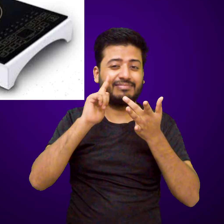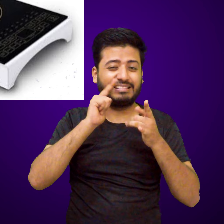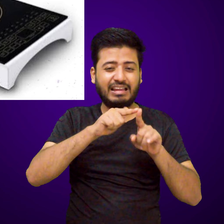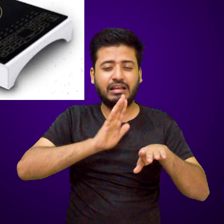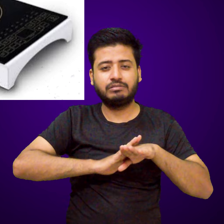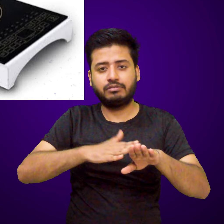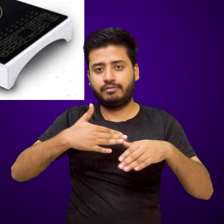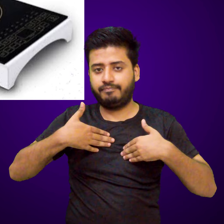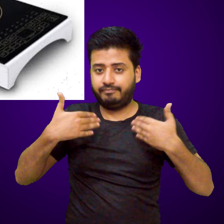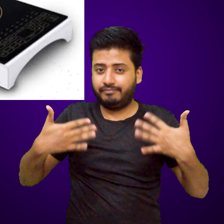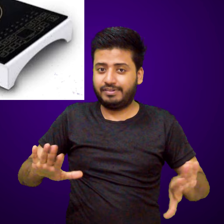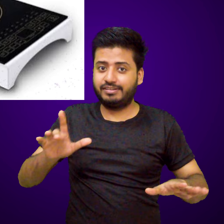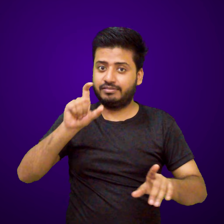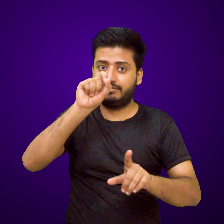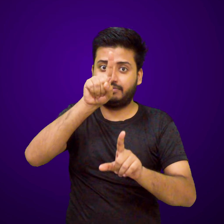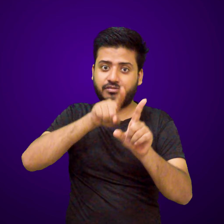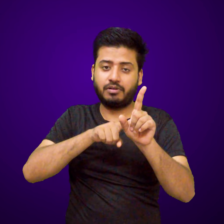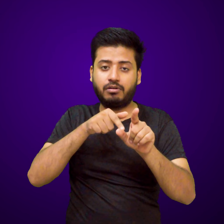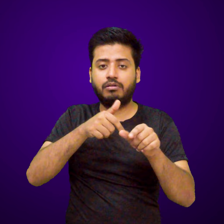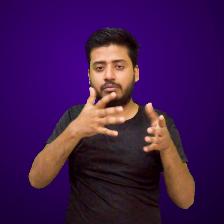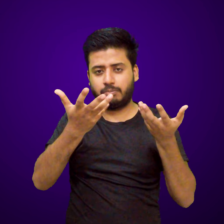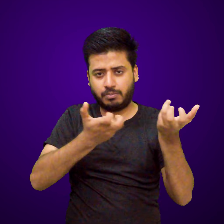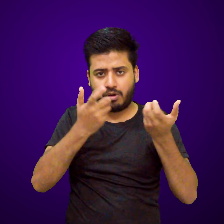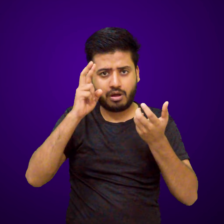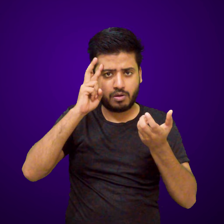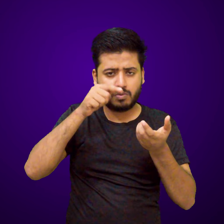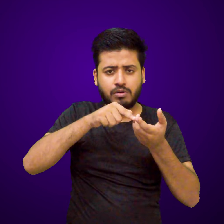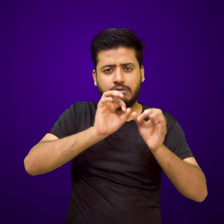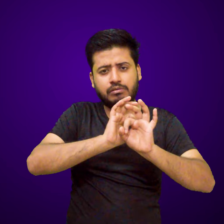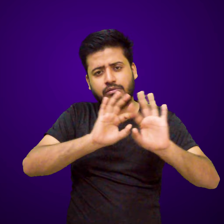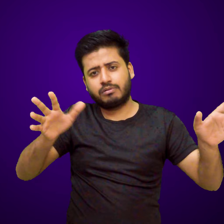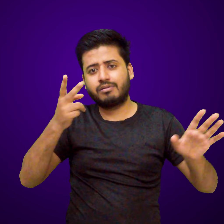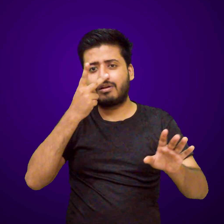circuit breaker or replace the fuse. Perform a hard reset.